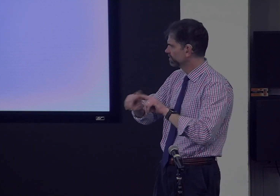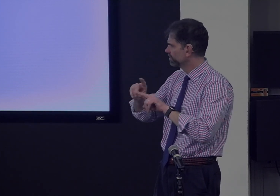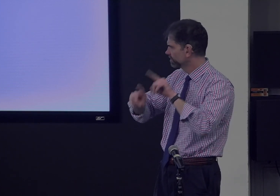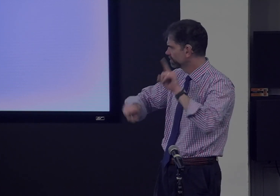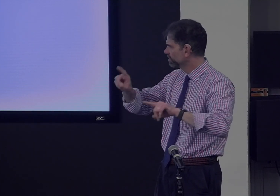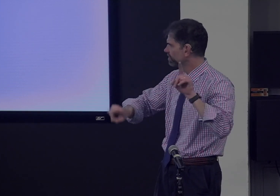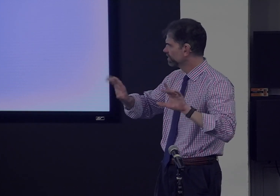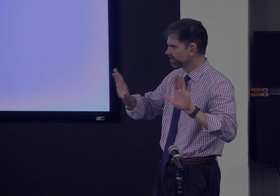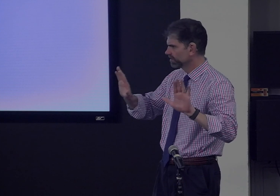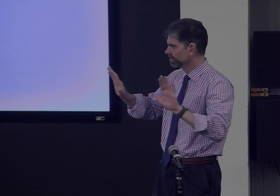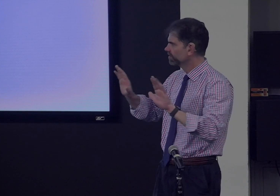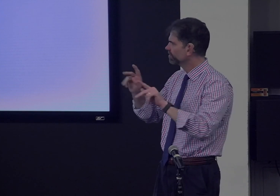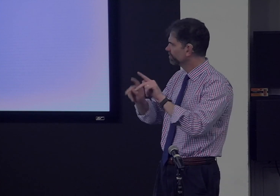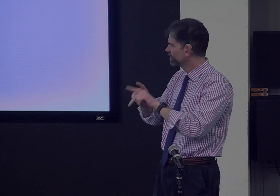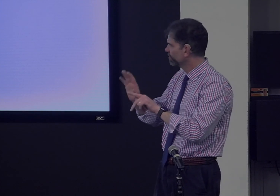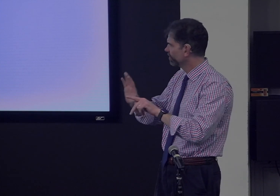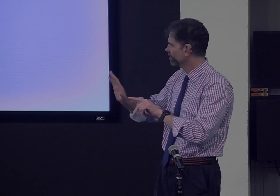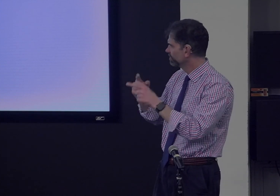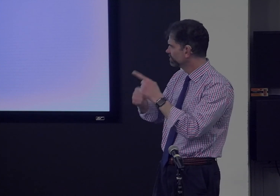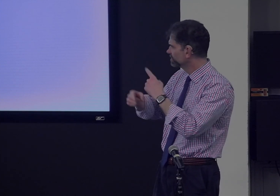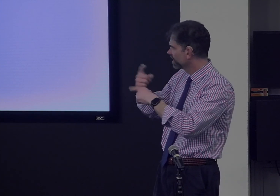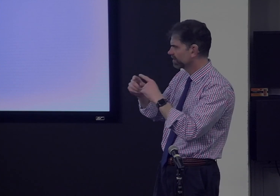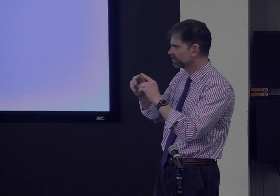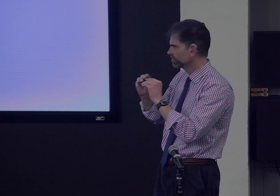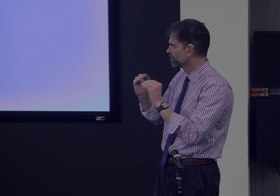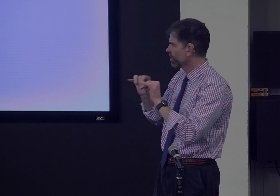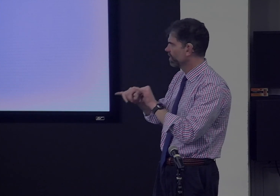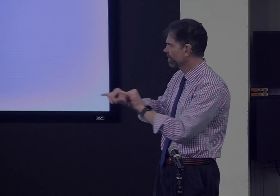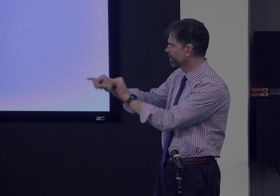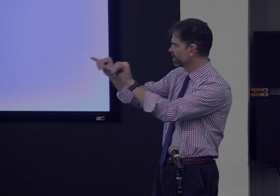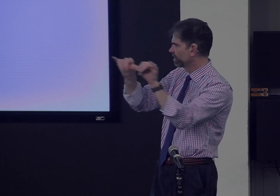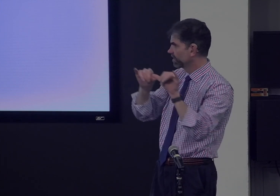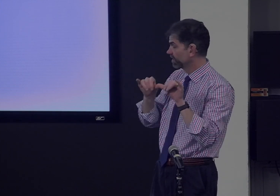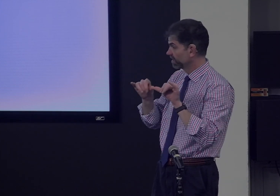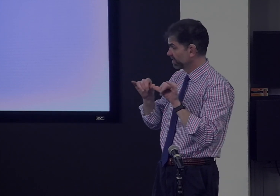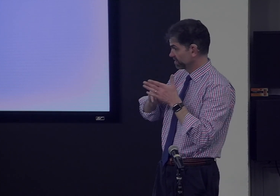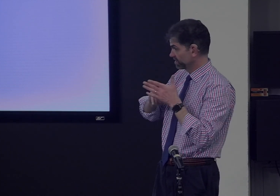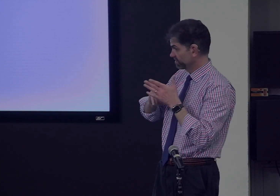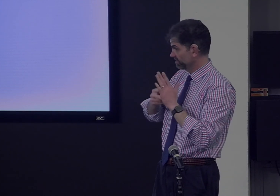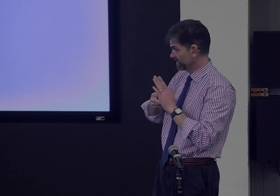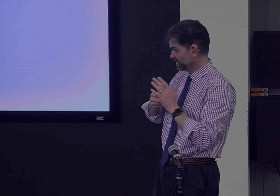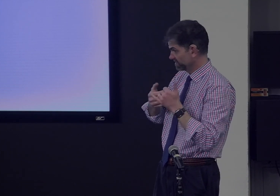I've noticed that there's quite a variation in signs for those two words. There's not a lot of consistency.